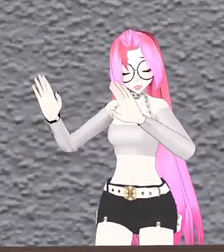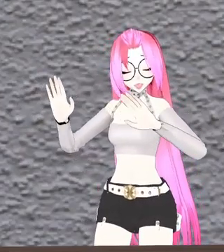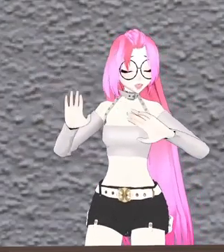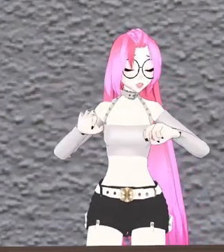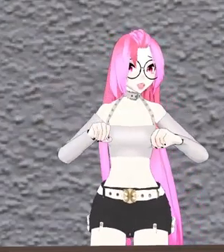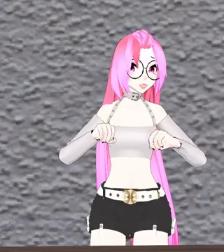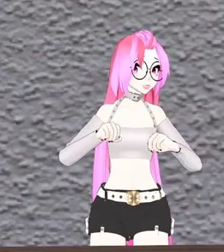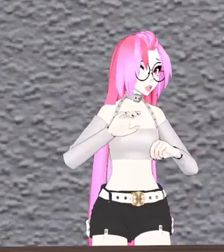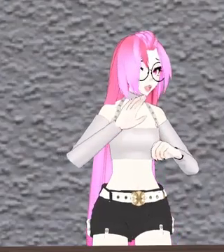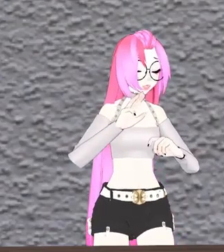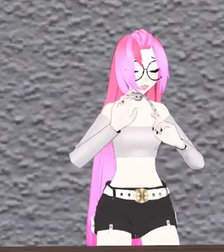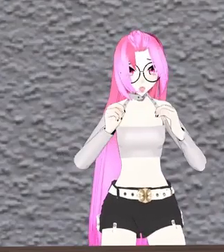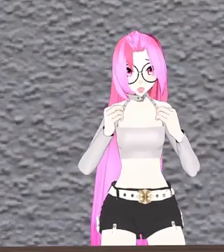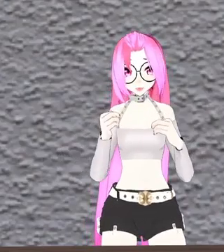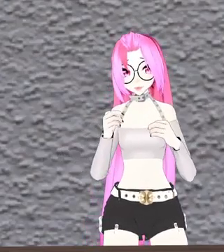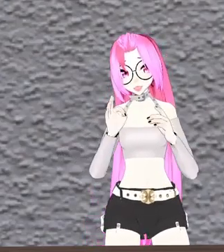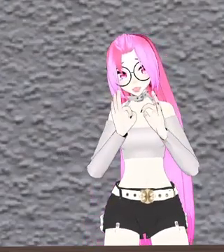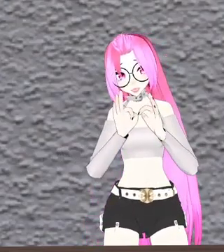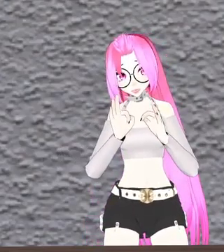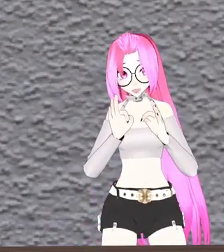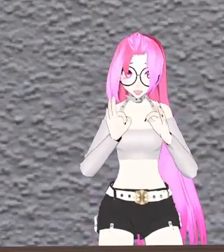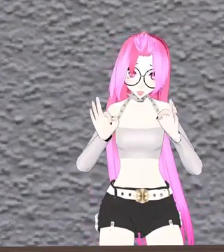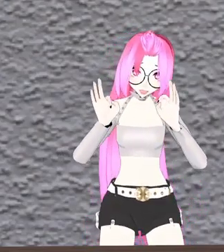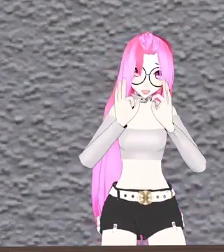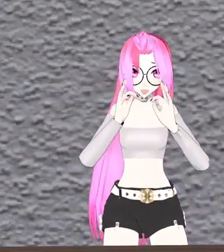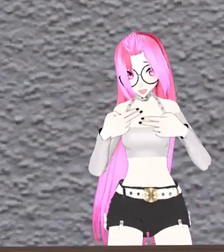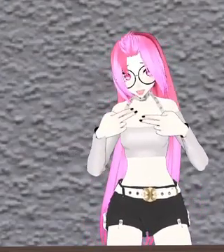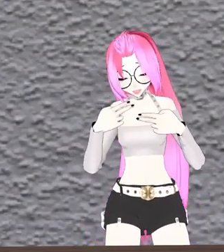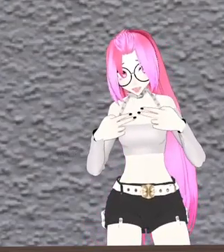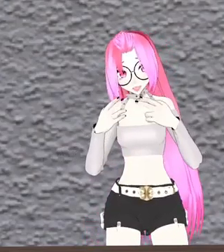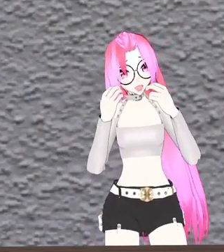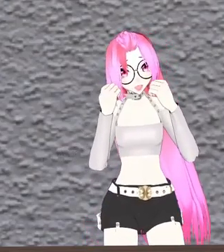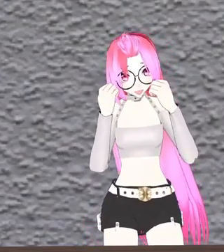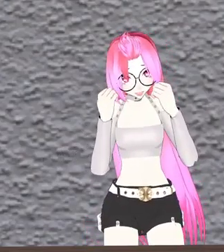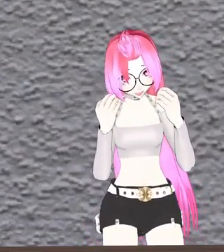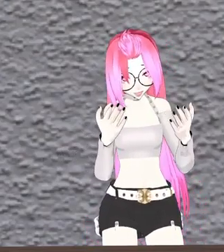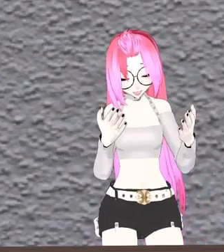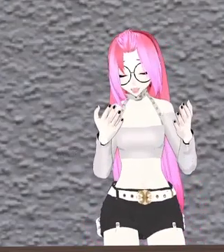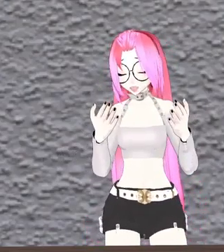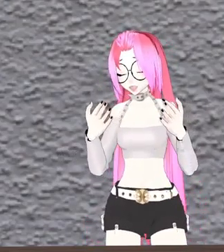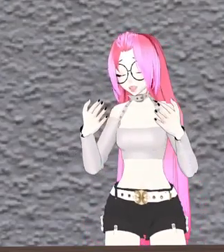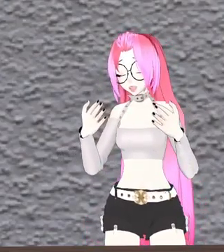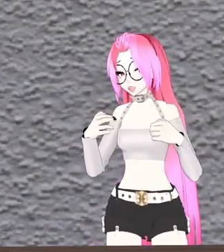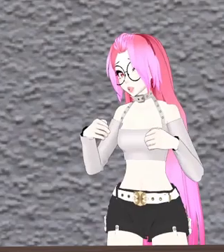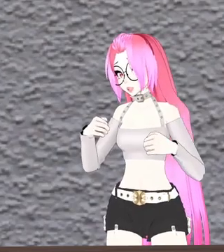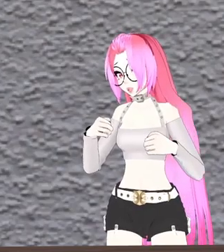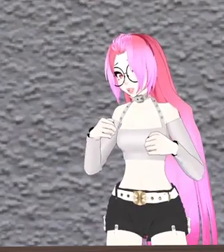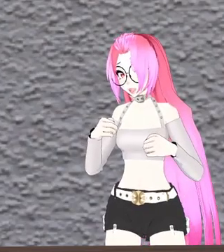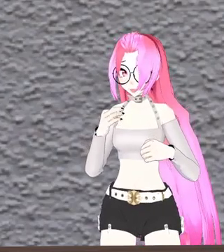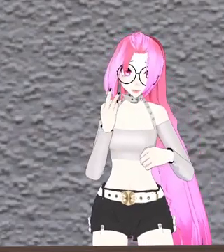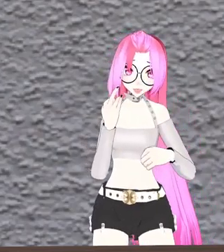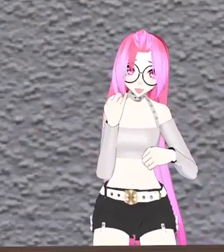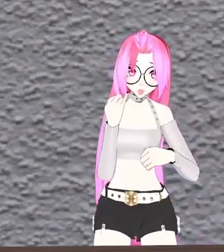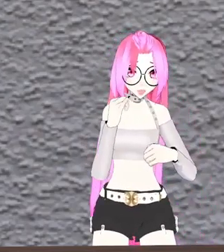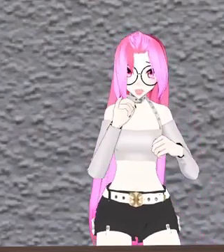lot of other ones. So it is a bit of an important problem right now, and this is why it's good to take time to inform you that if you don't